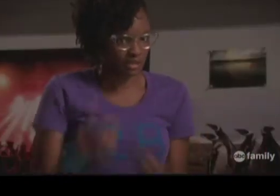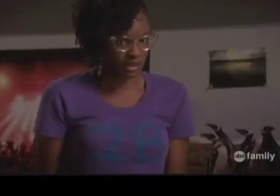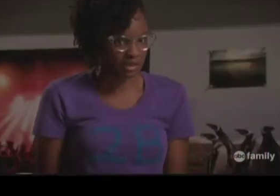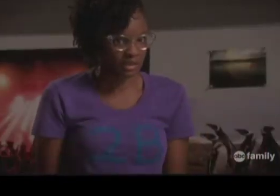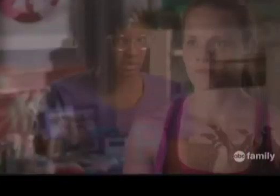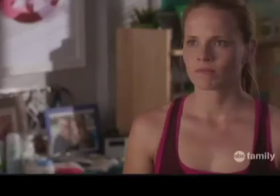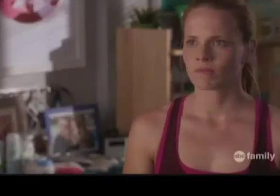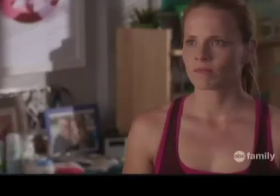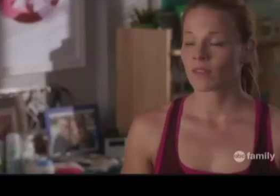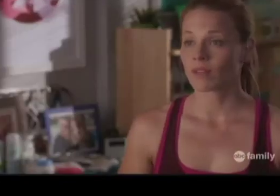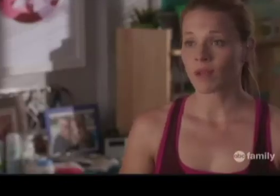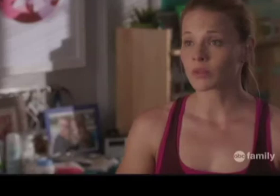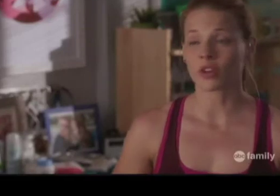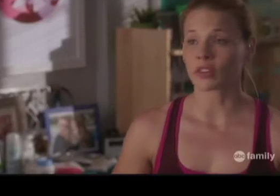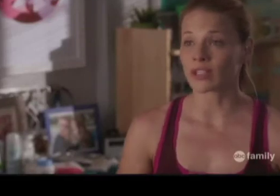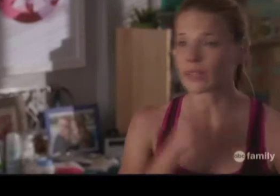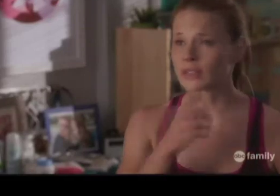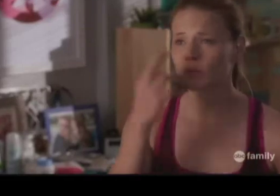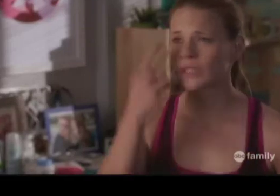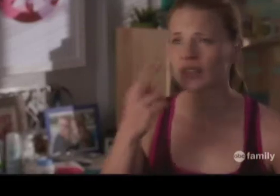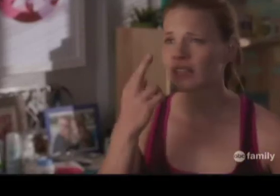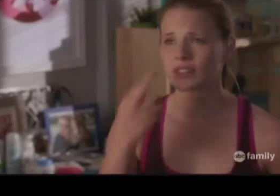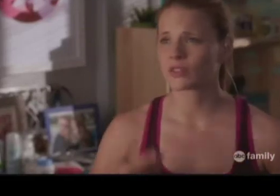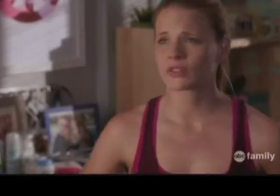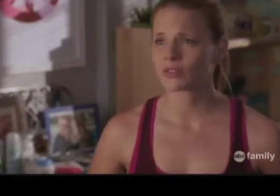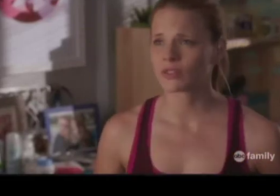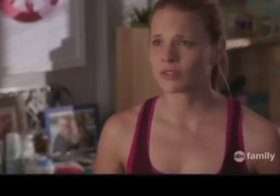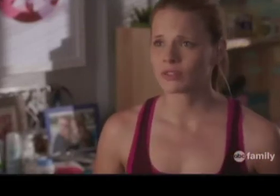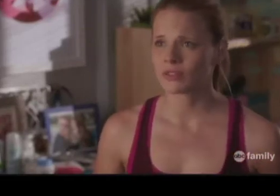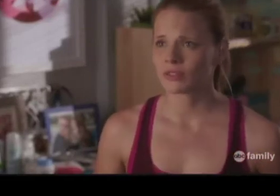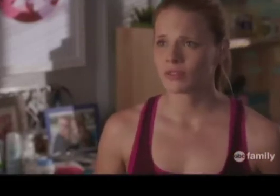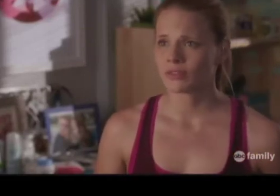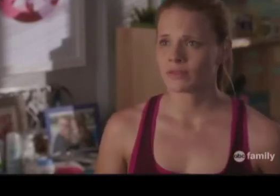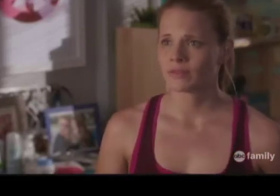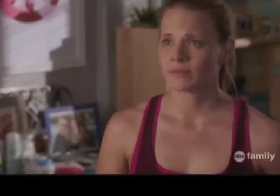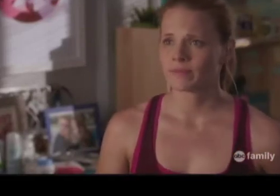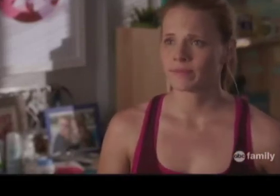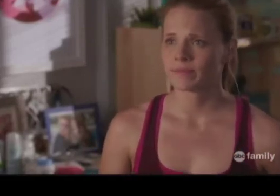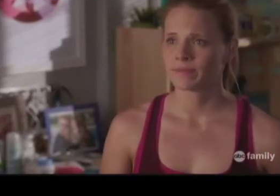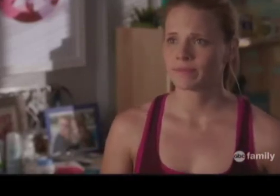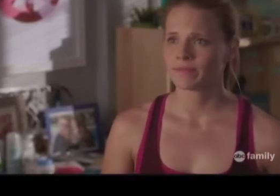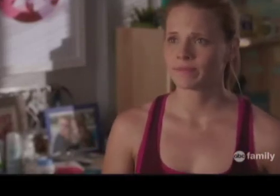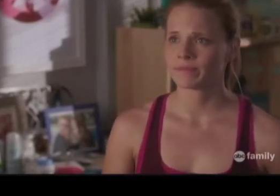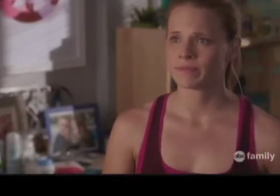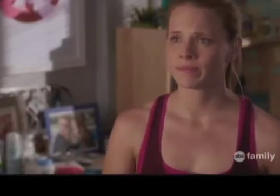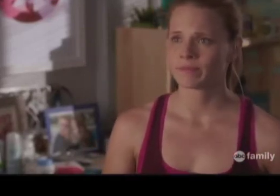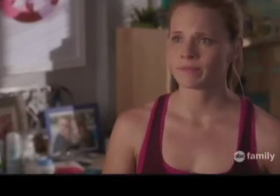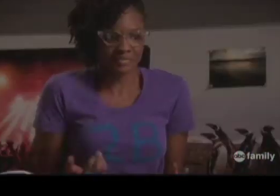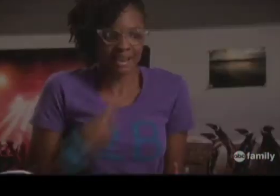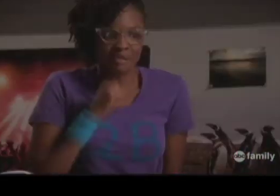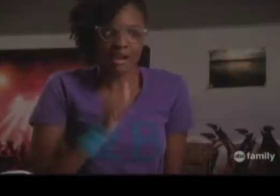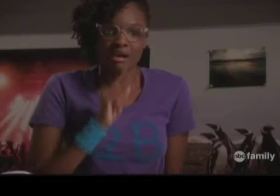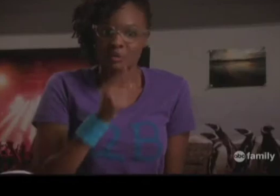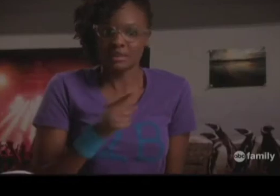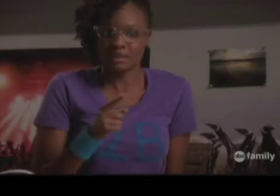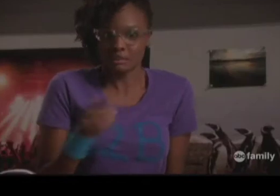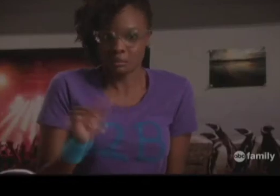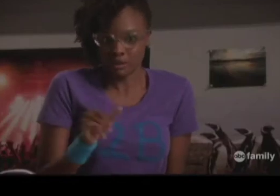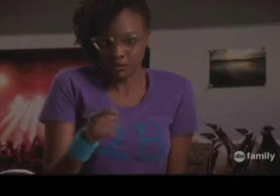other. I'm sorry, I didn't realize. It doesn't matter. The truth is, I'm not really one of